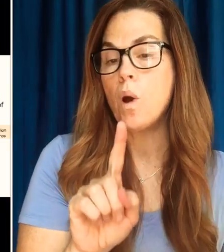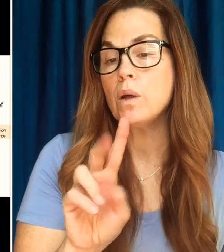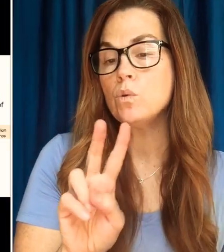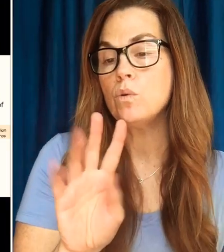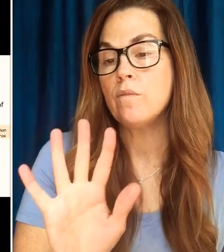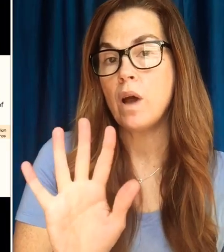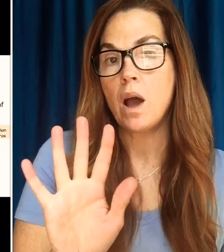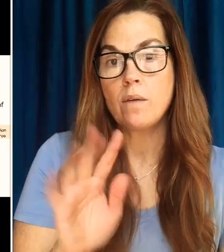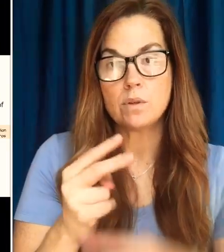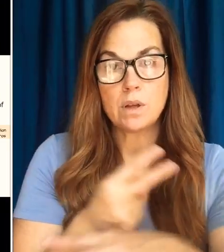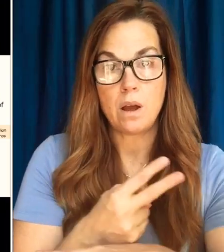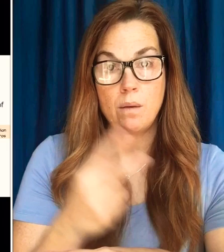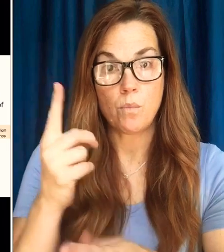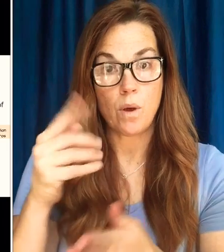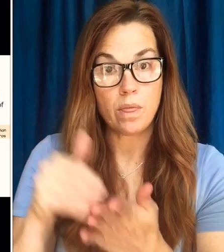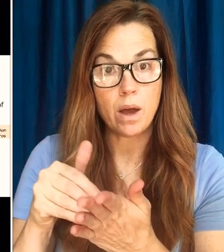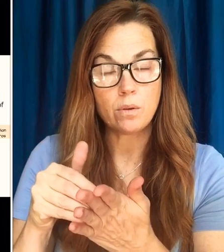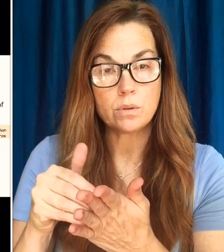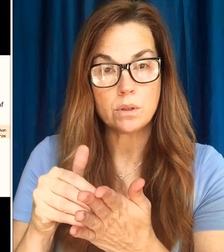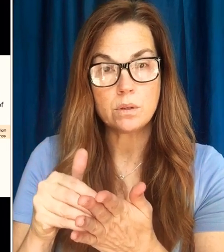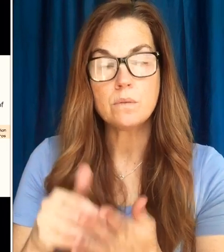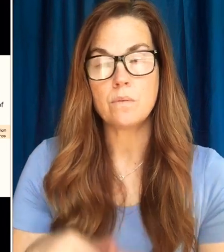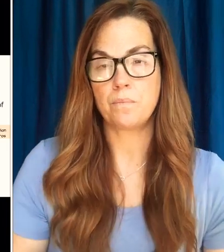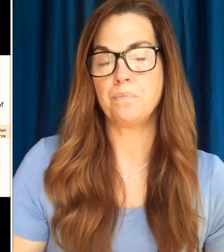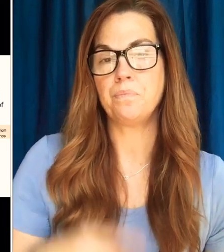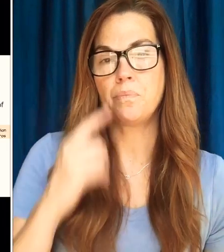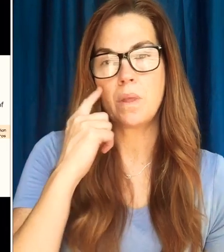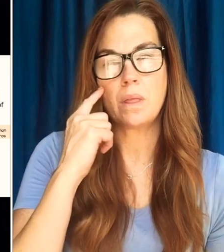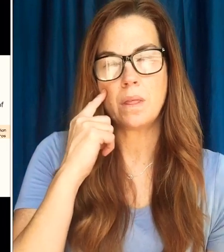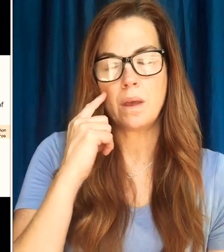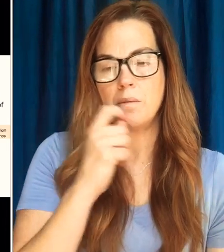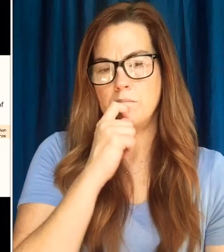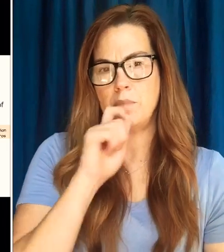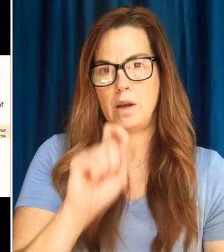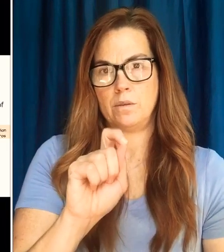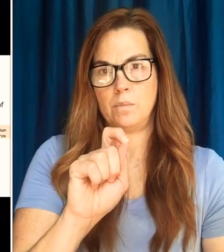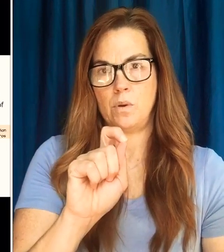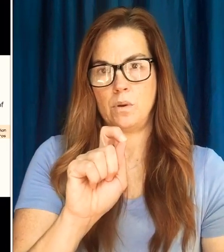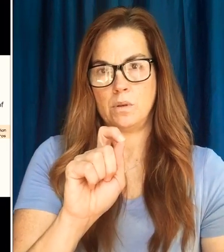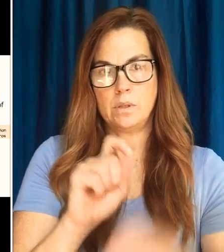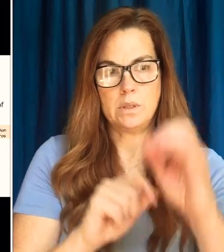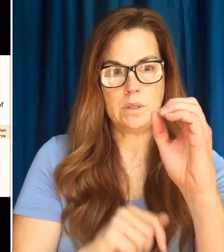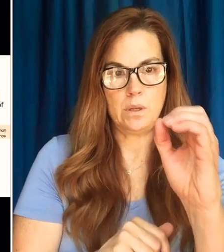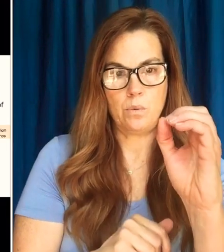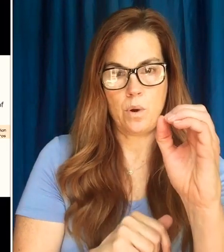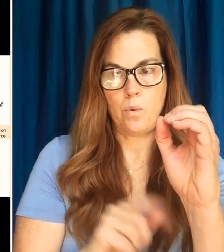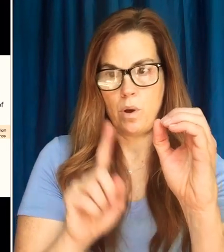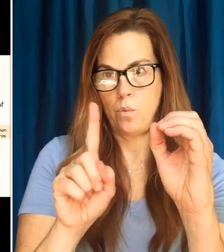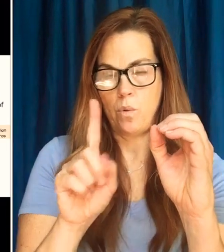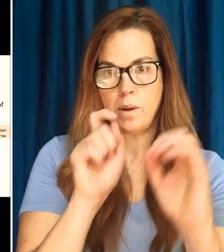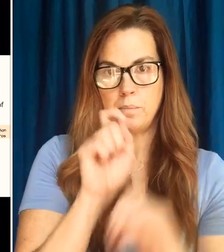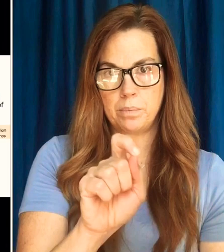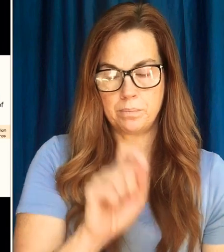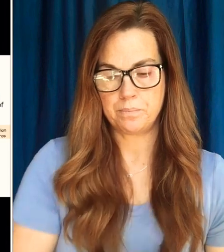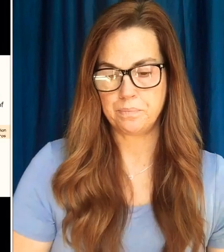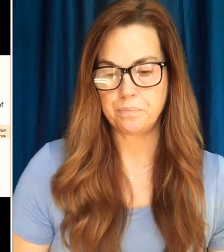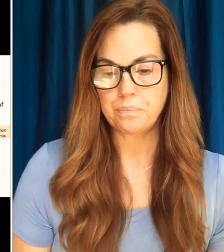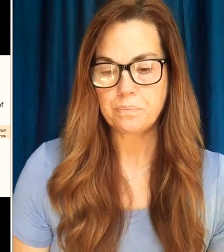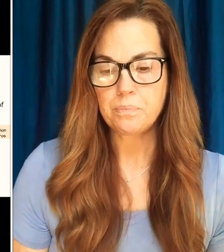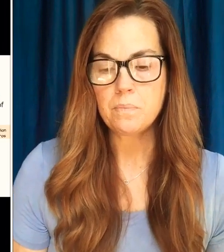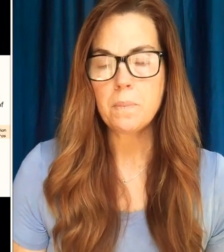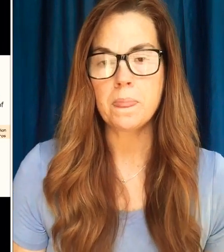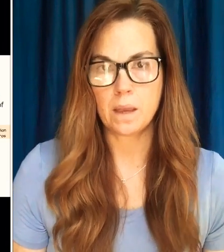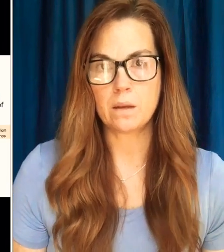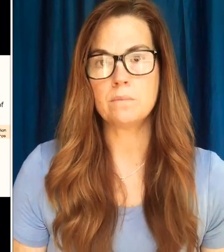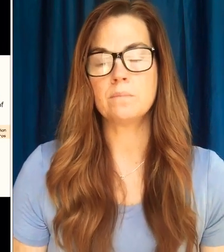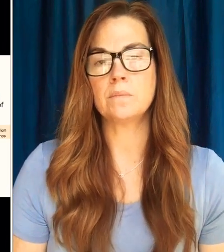the original value between the 0 and the 1. For the first 0, I'll move to the right 1 spot.